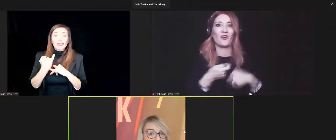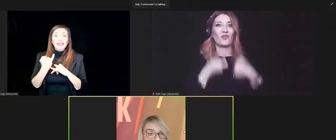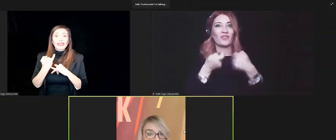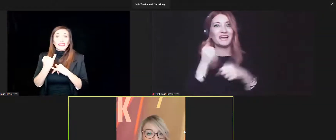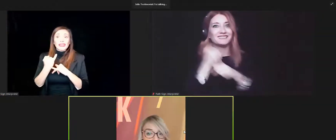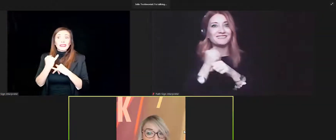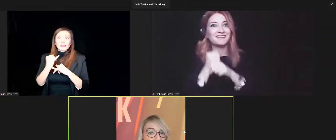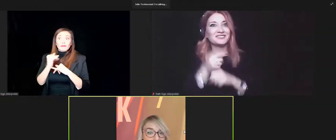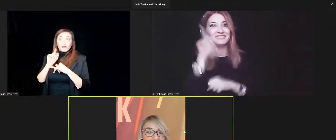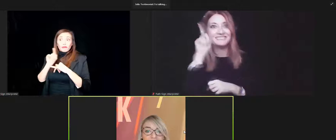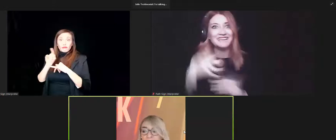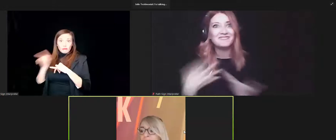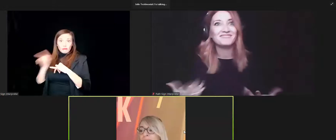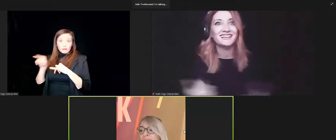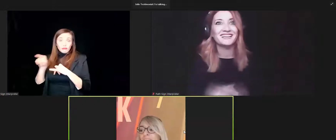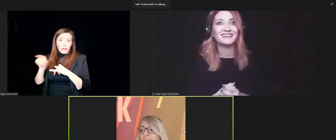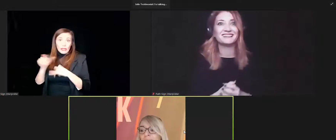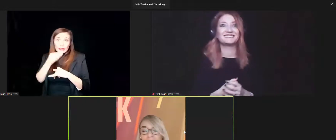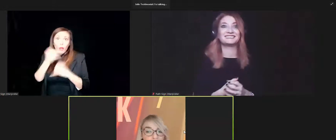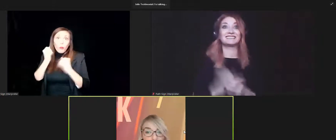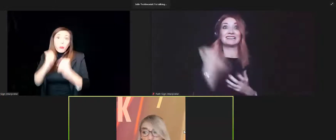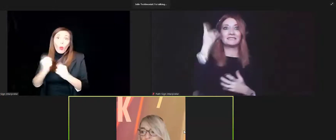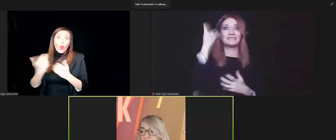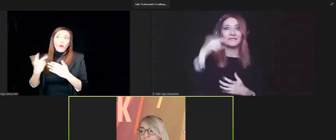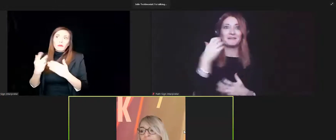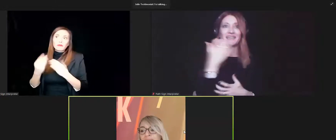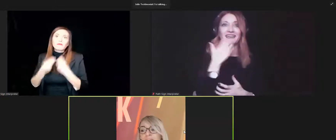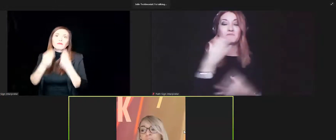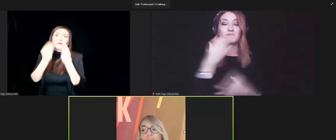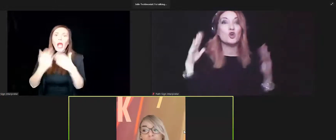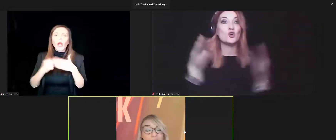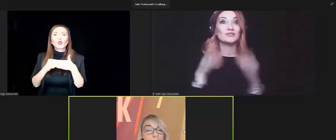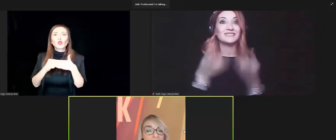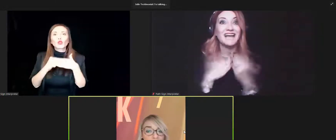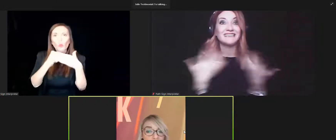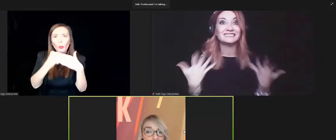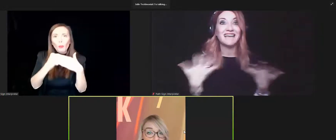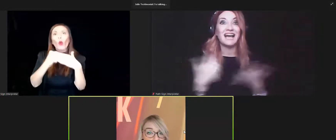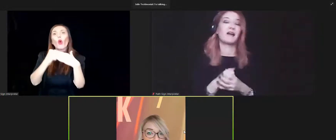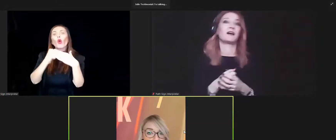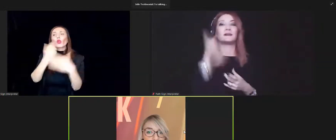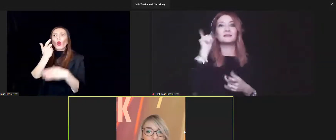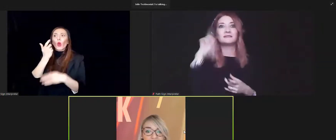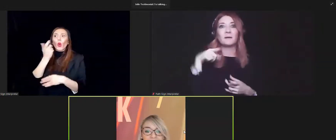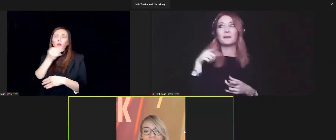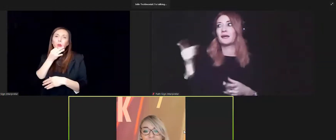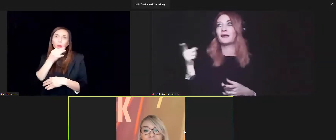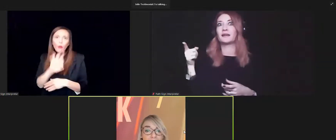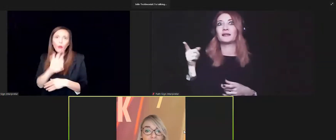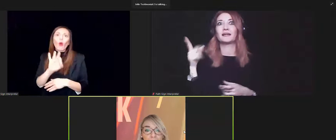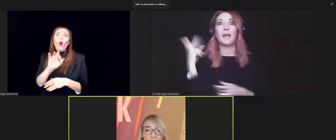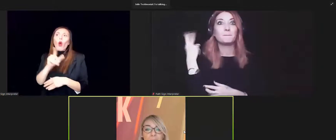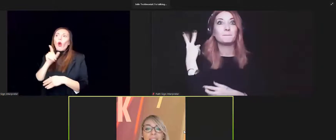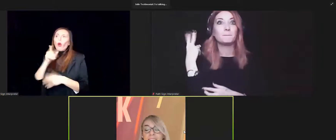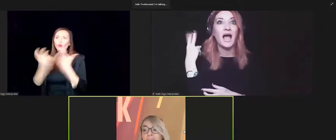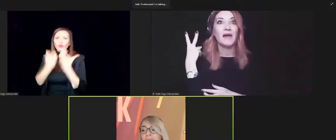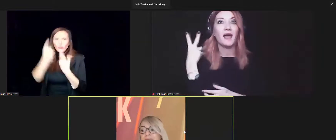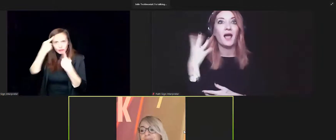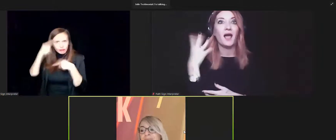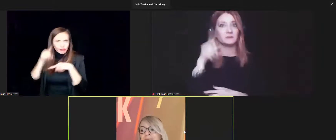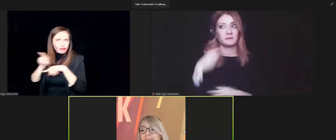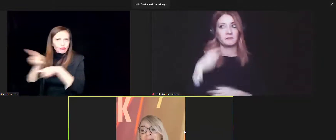He can handle the kids. He can cook or doing the homeworks too. I promise.